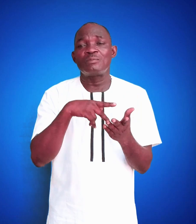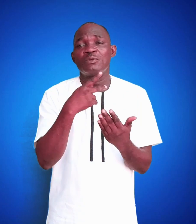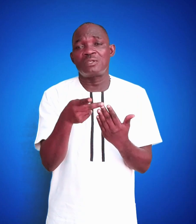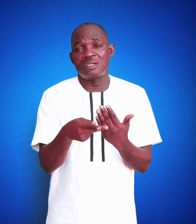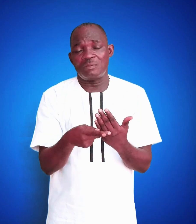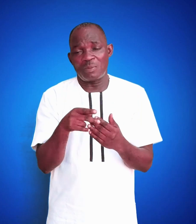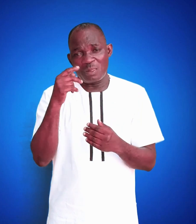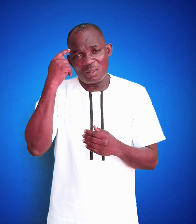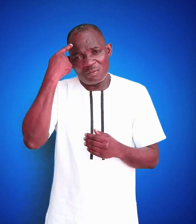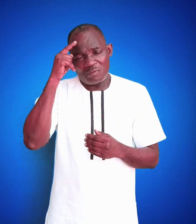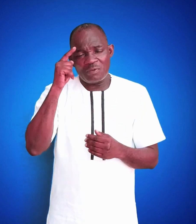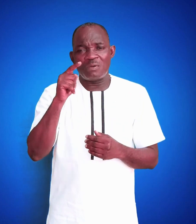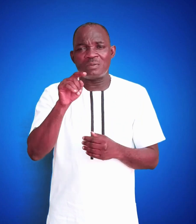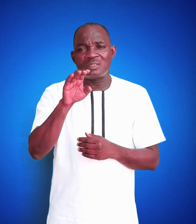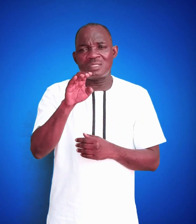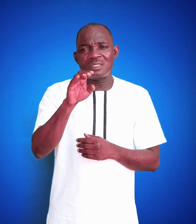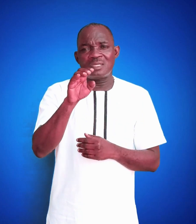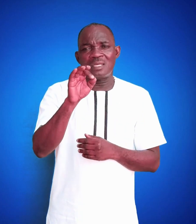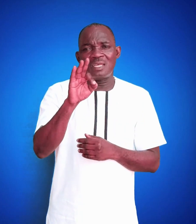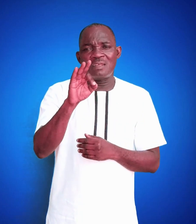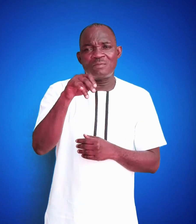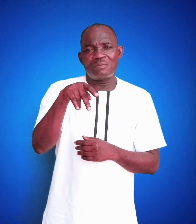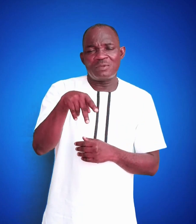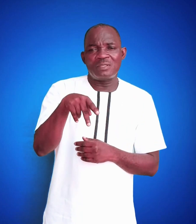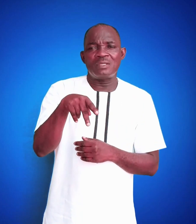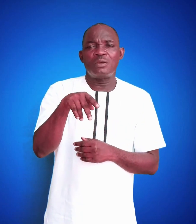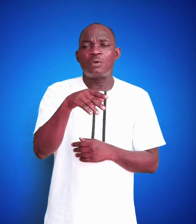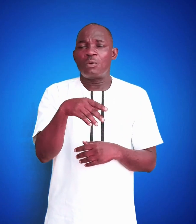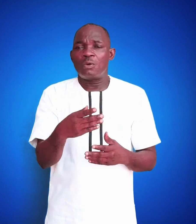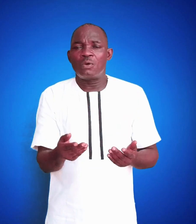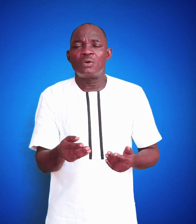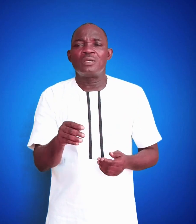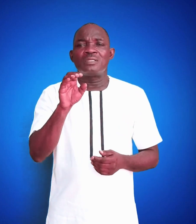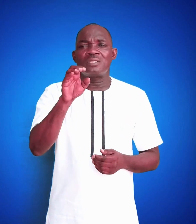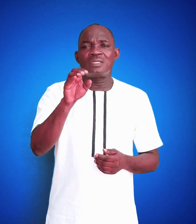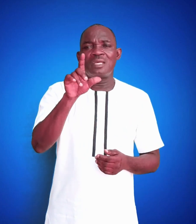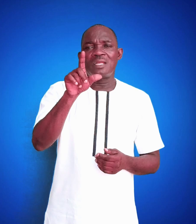programs for CFP or